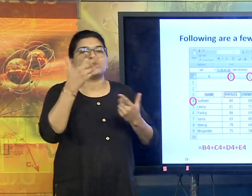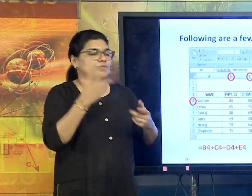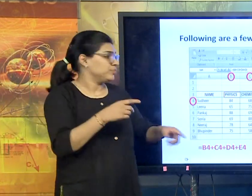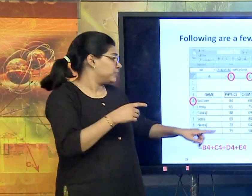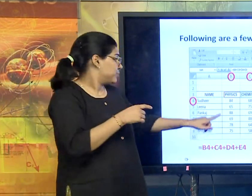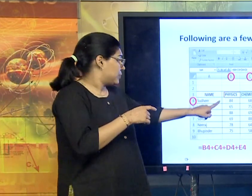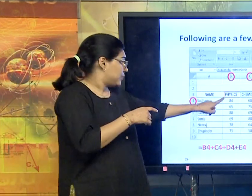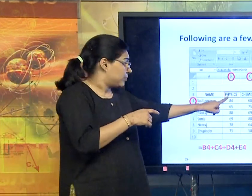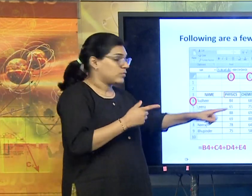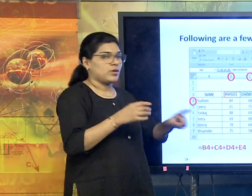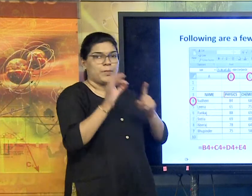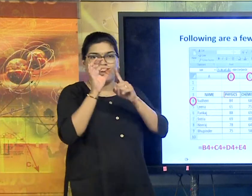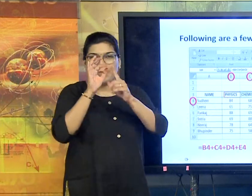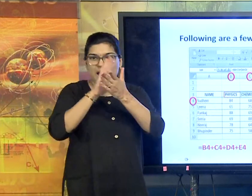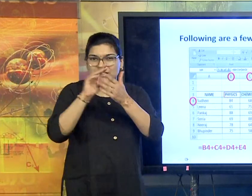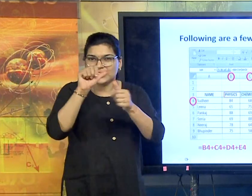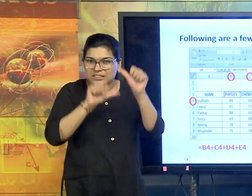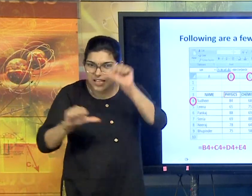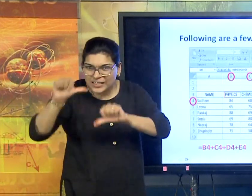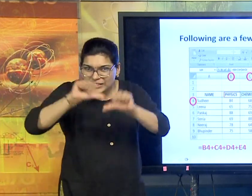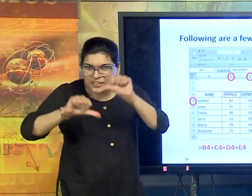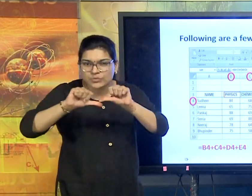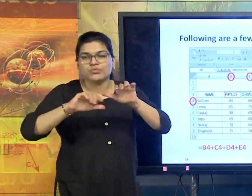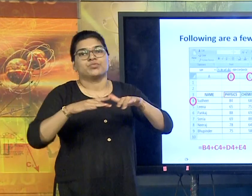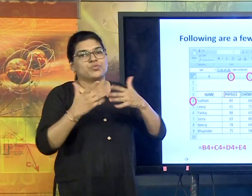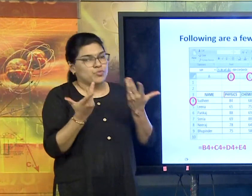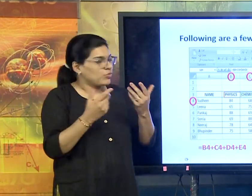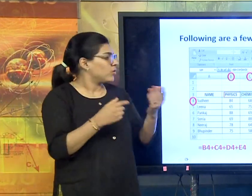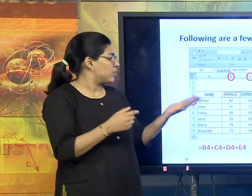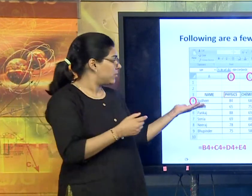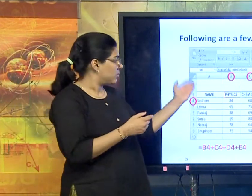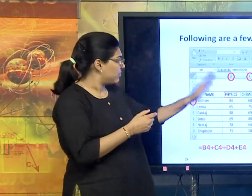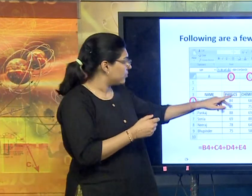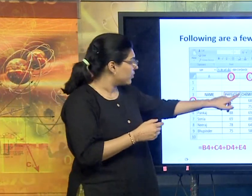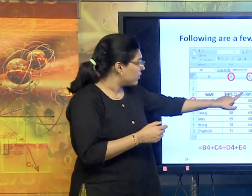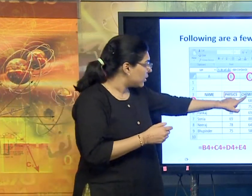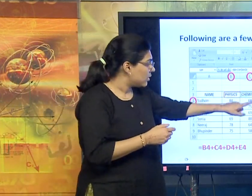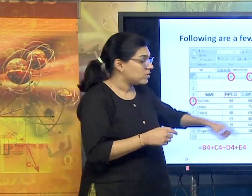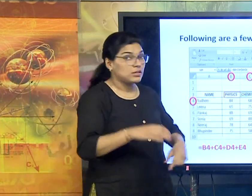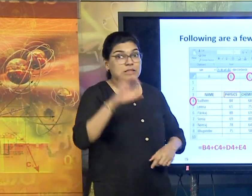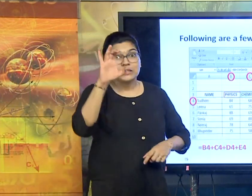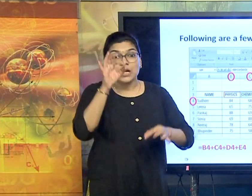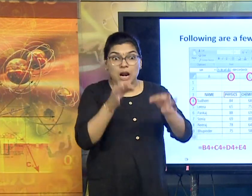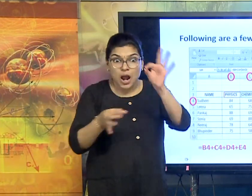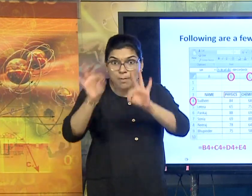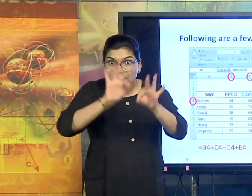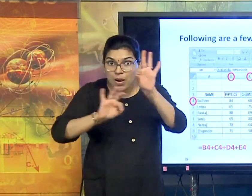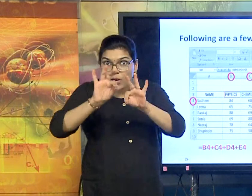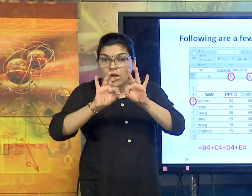tables like this is the table in which students have got their marks. This is physics